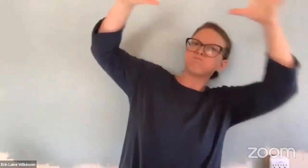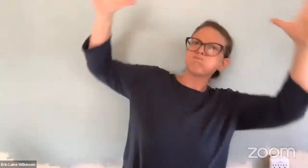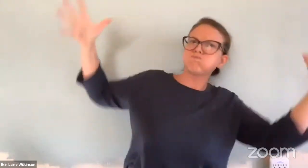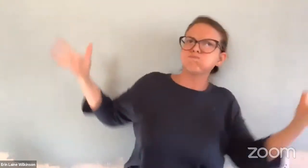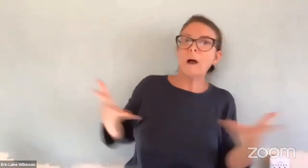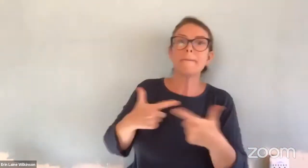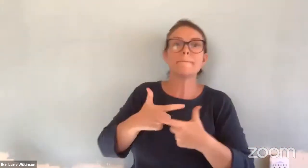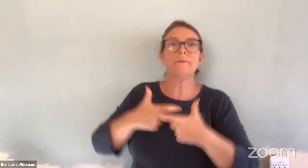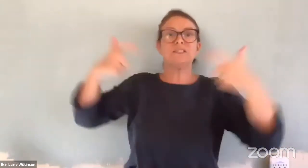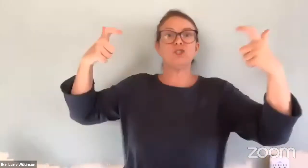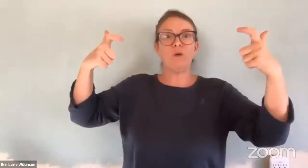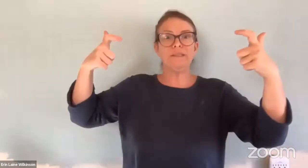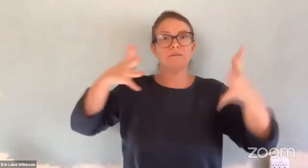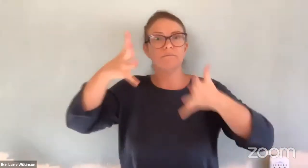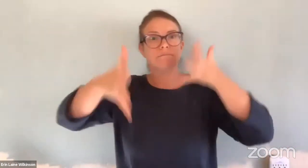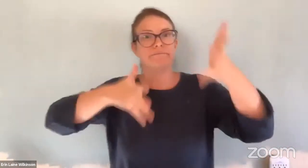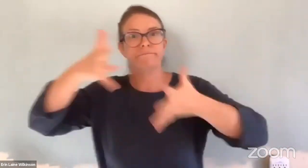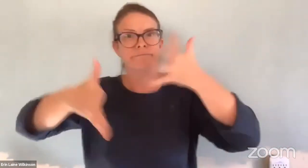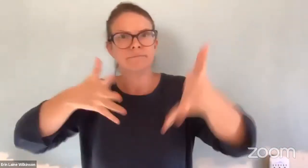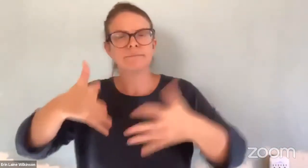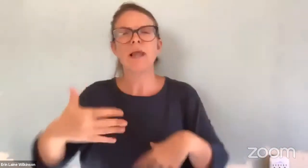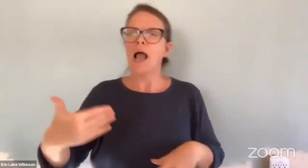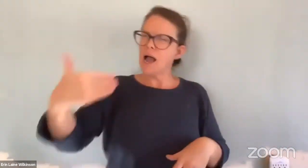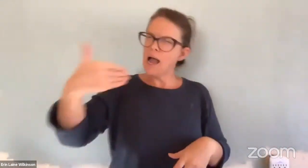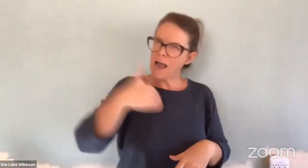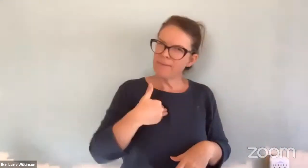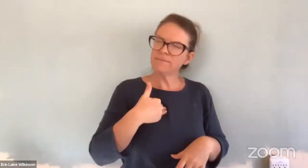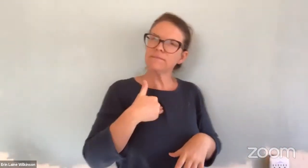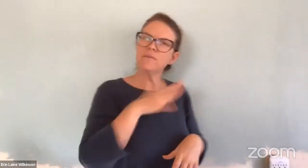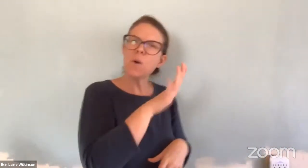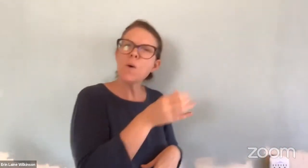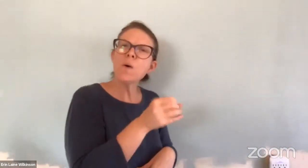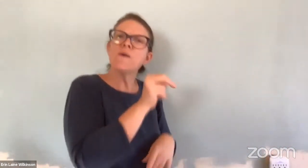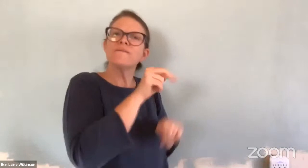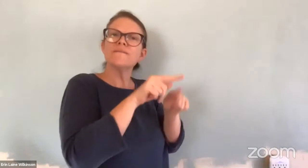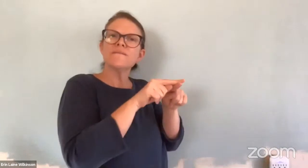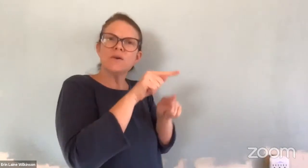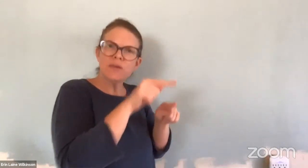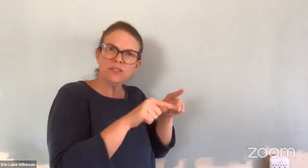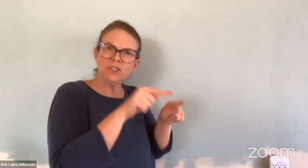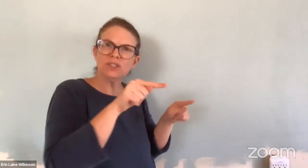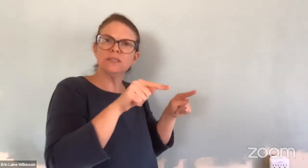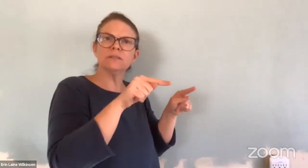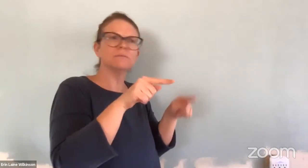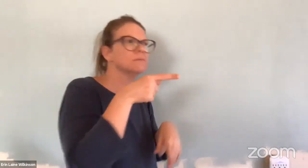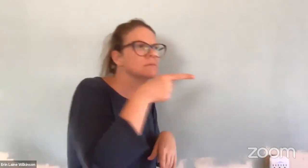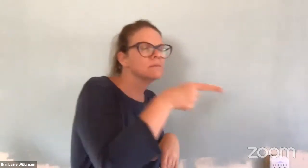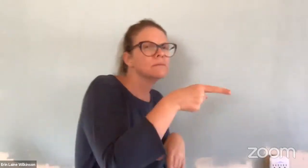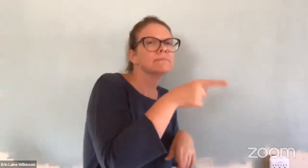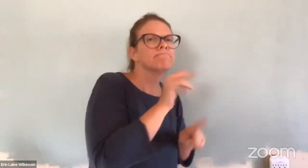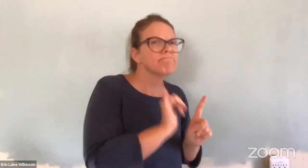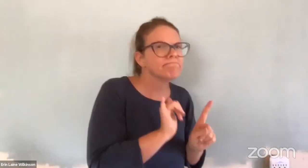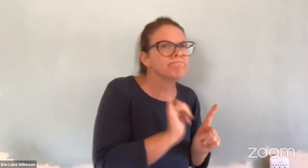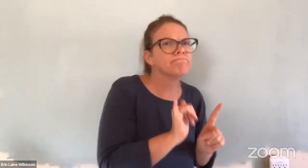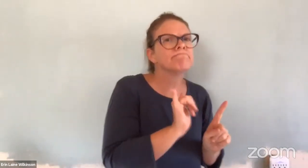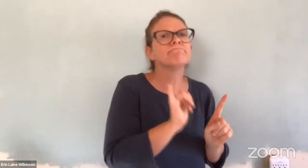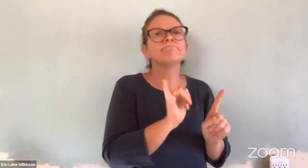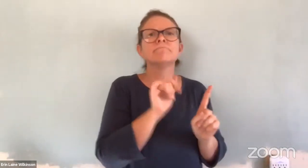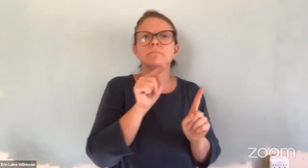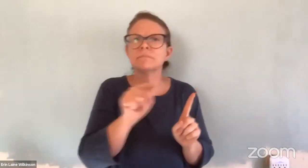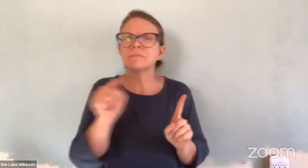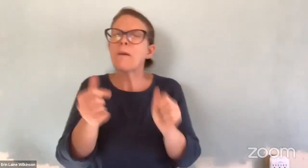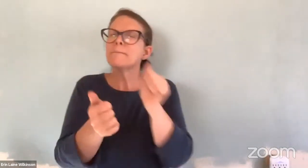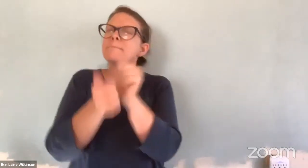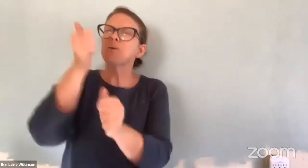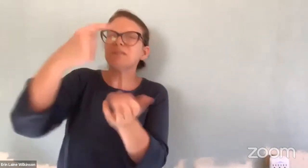more. We're talking about including the community within the studies. Majority languages often are the ones.